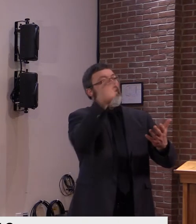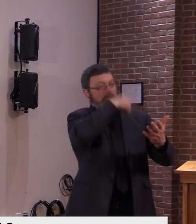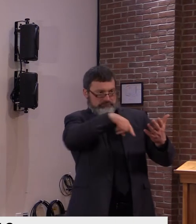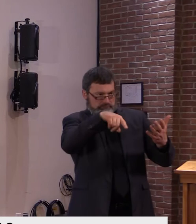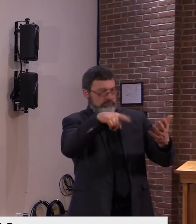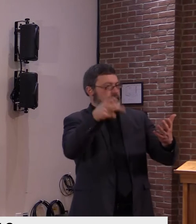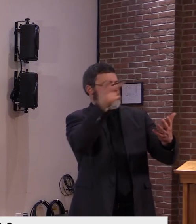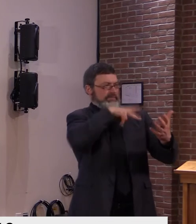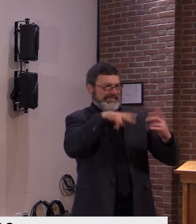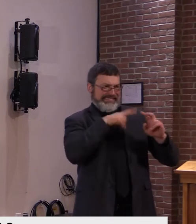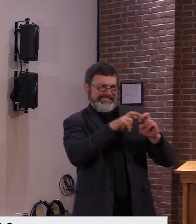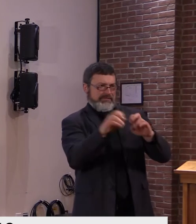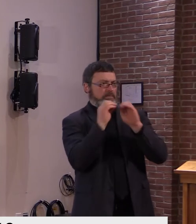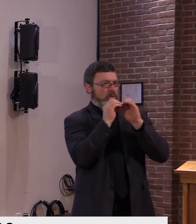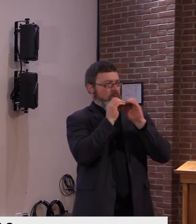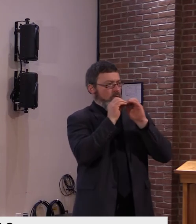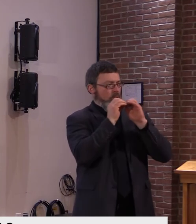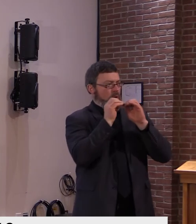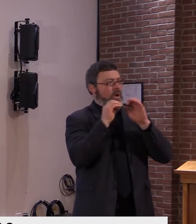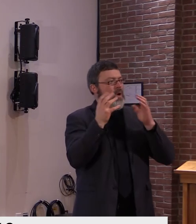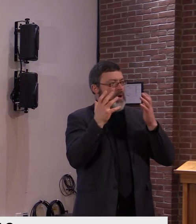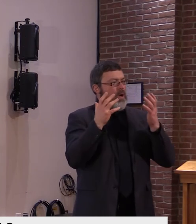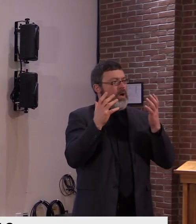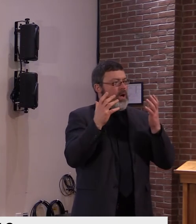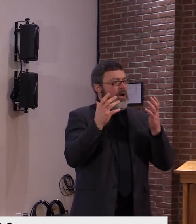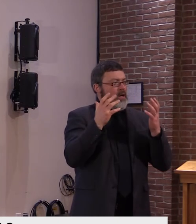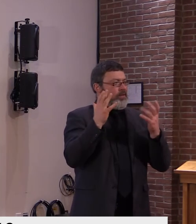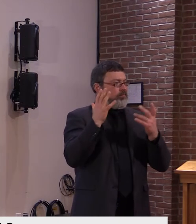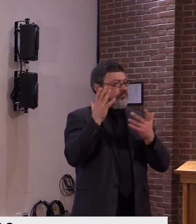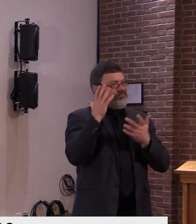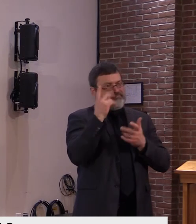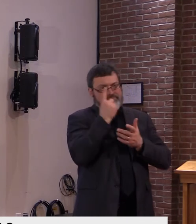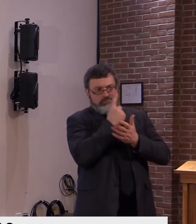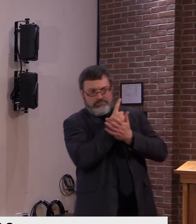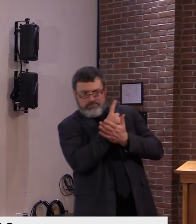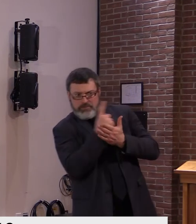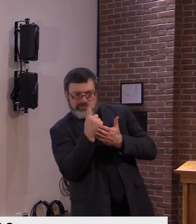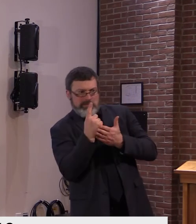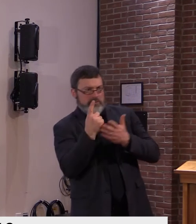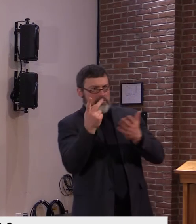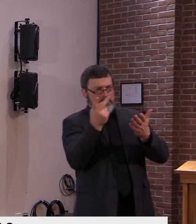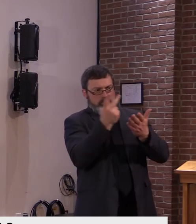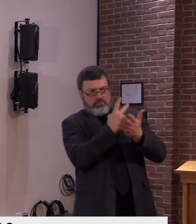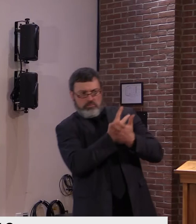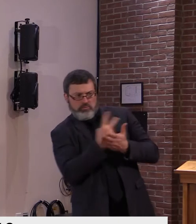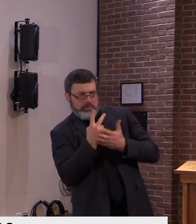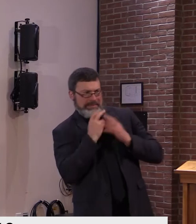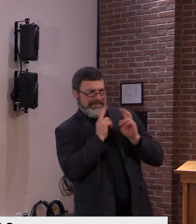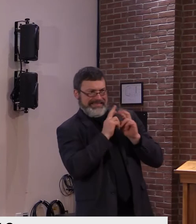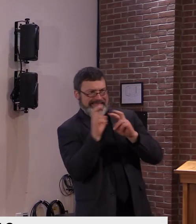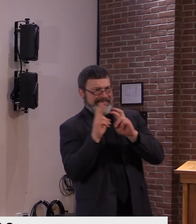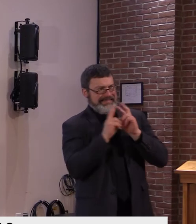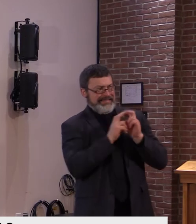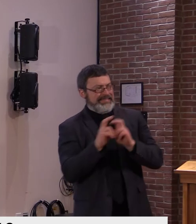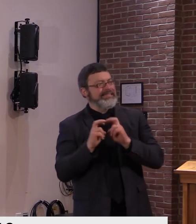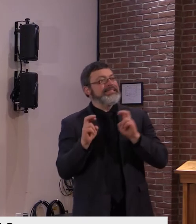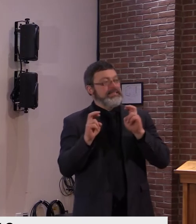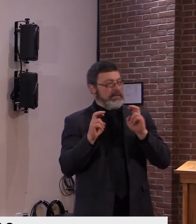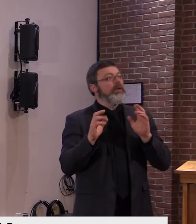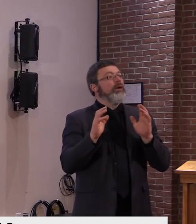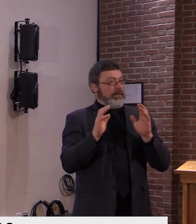in a 7 to 14 days what effect Thanksgiving had on us and